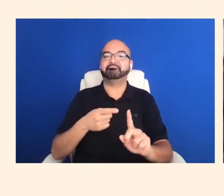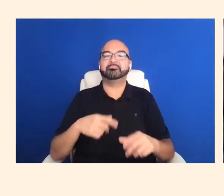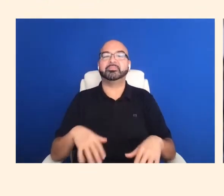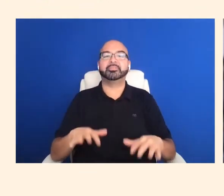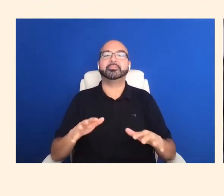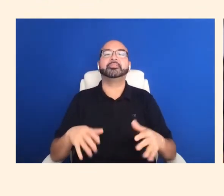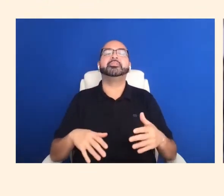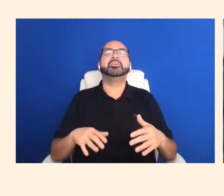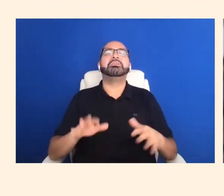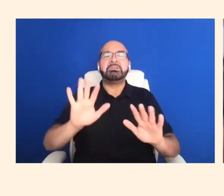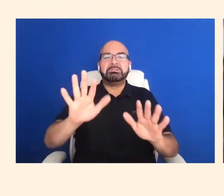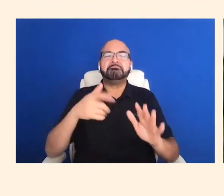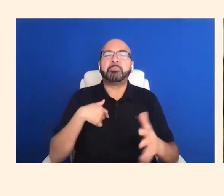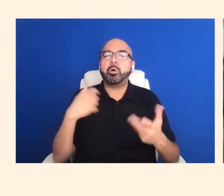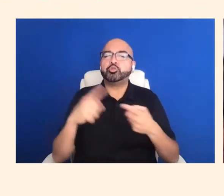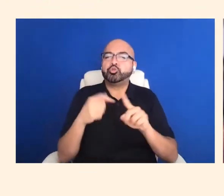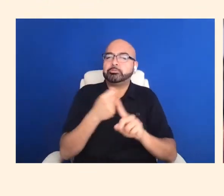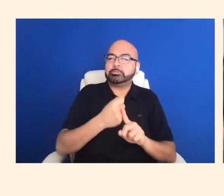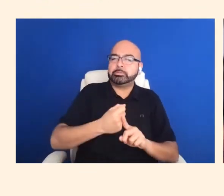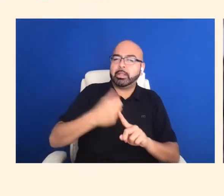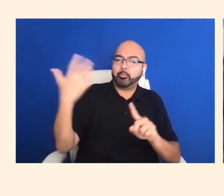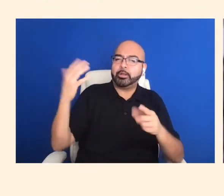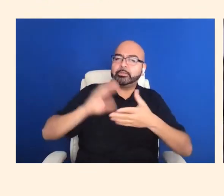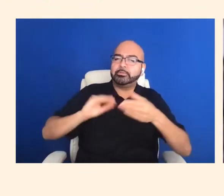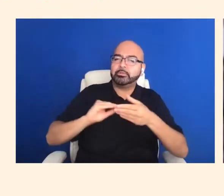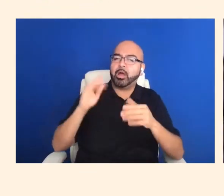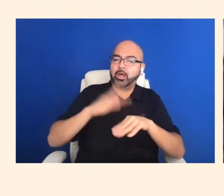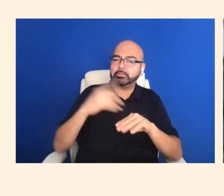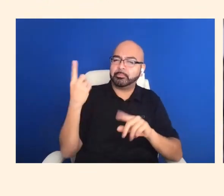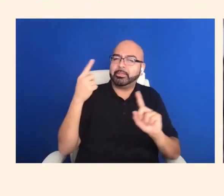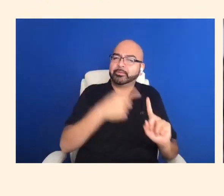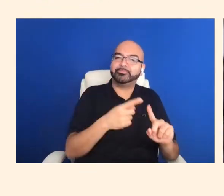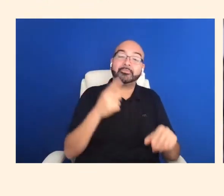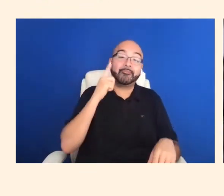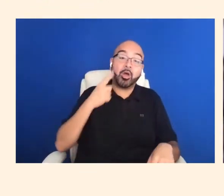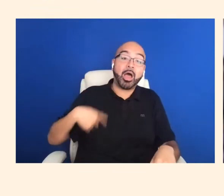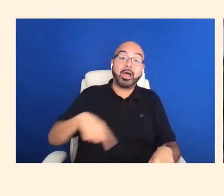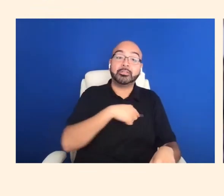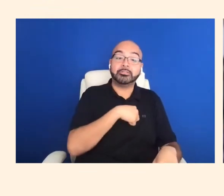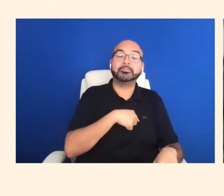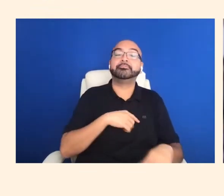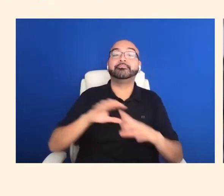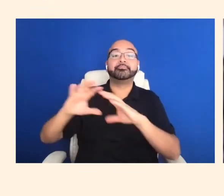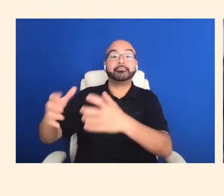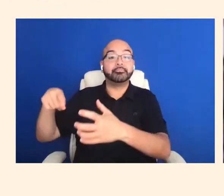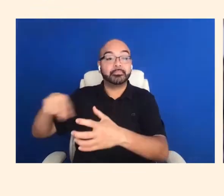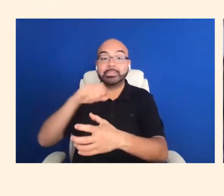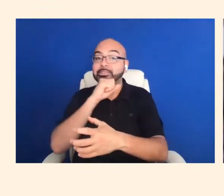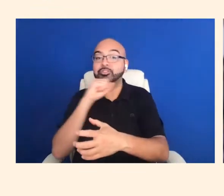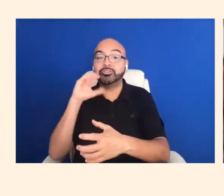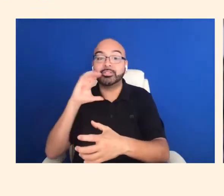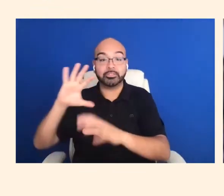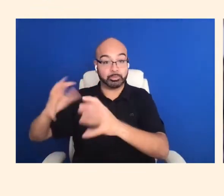let me elaborate on something really quickly. For us, our senior age